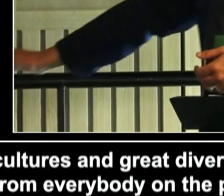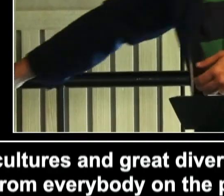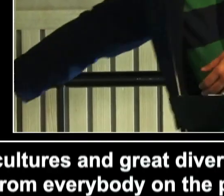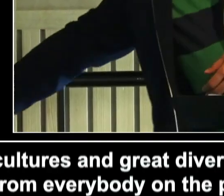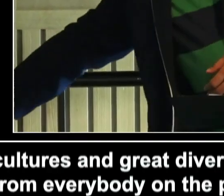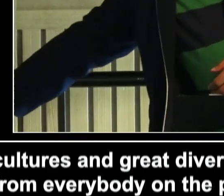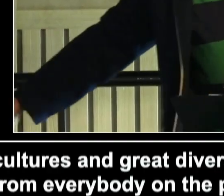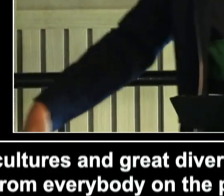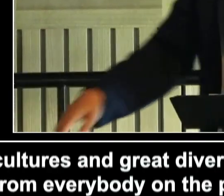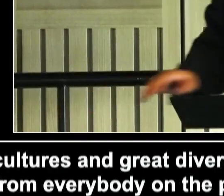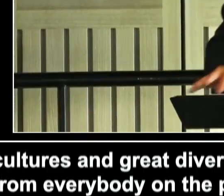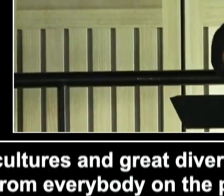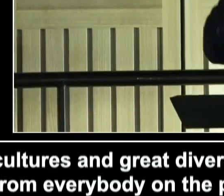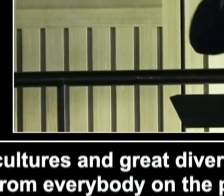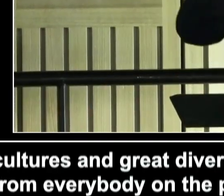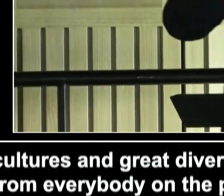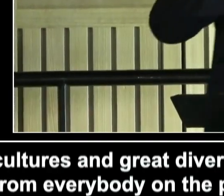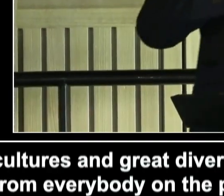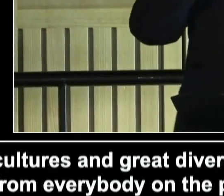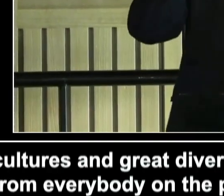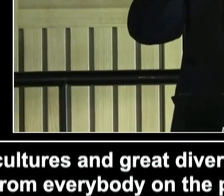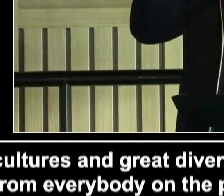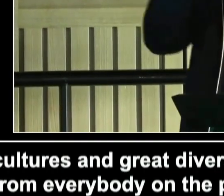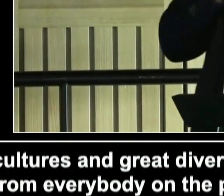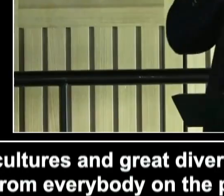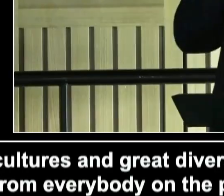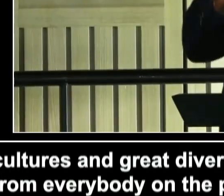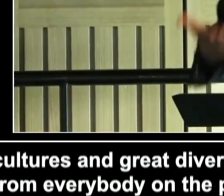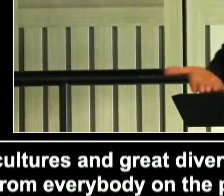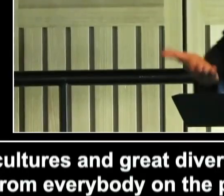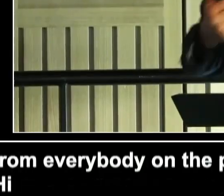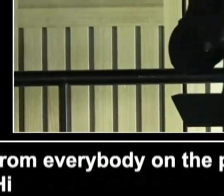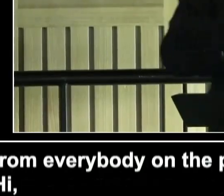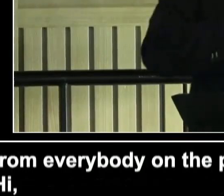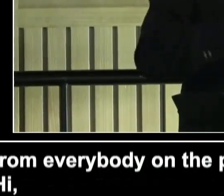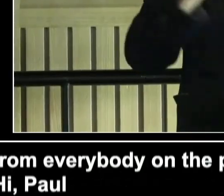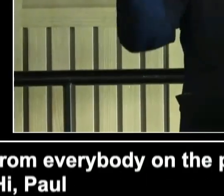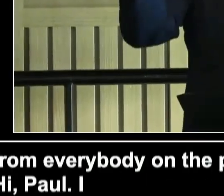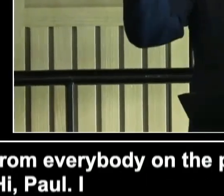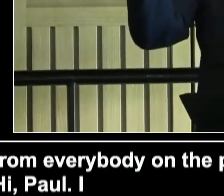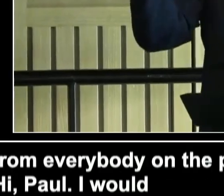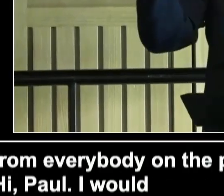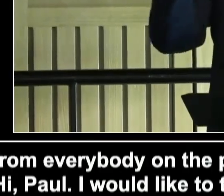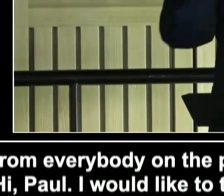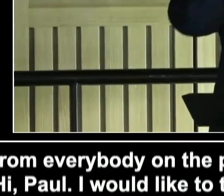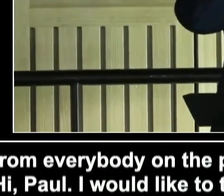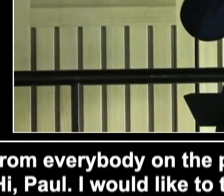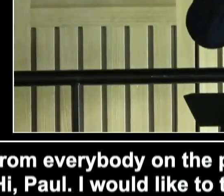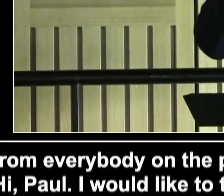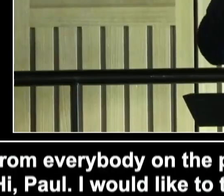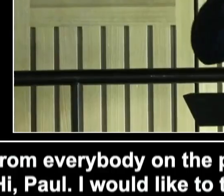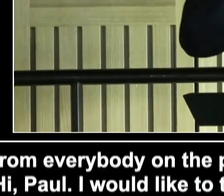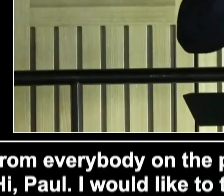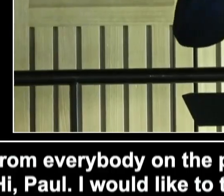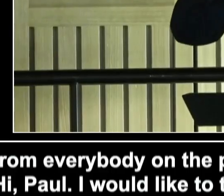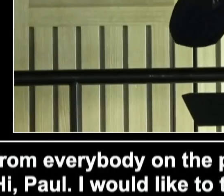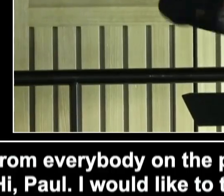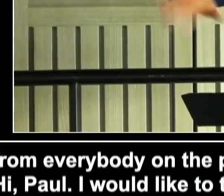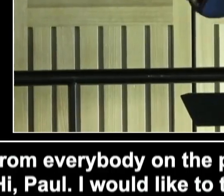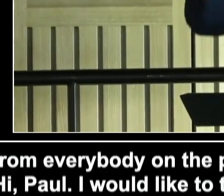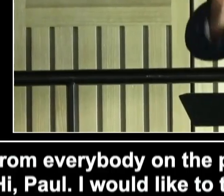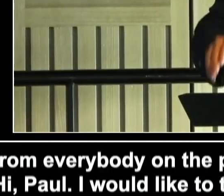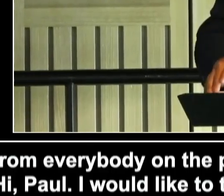I know Paul very well. Hi, Paul. I would like to tell you a story from one of my paintings, and it's